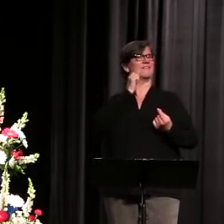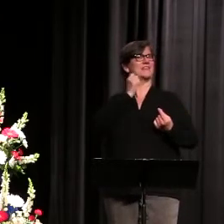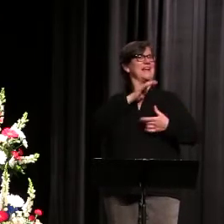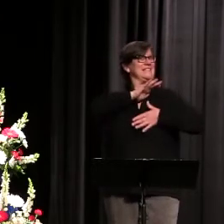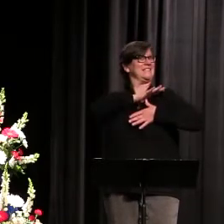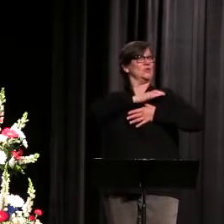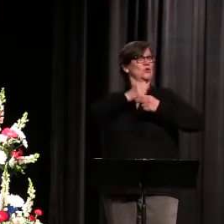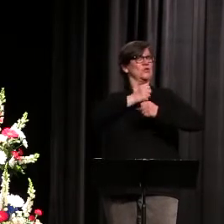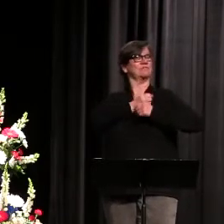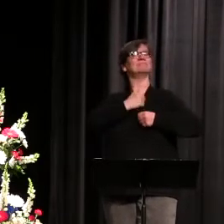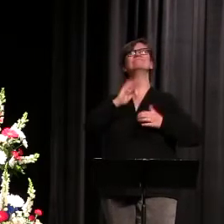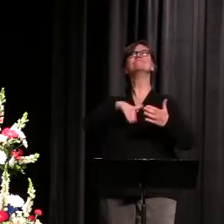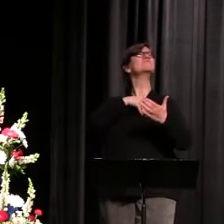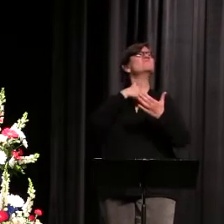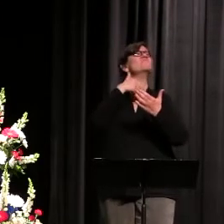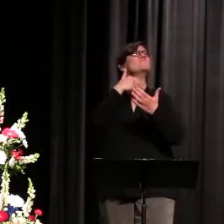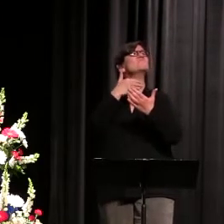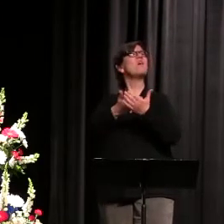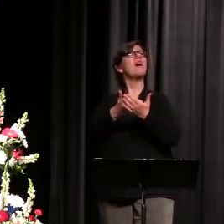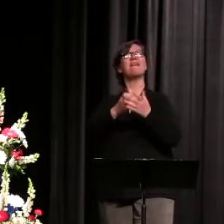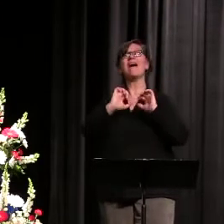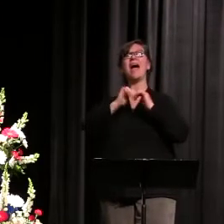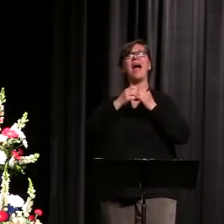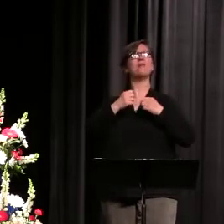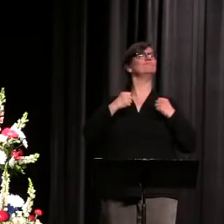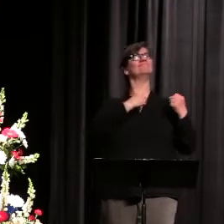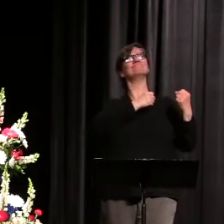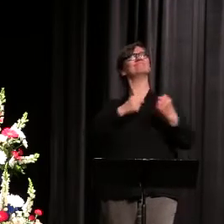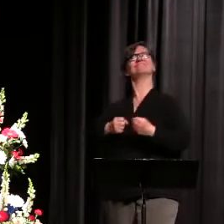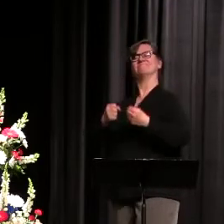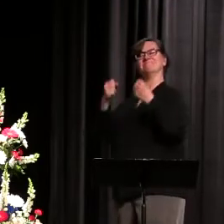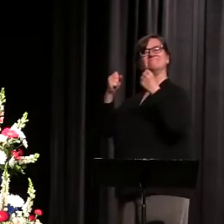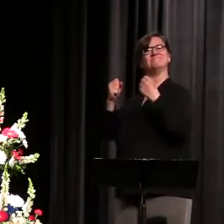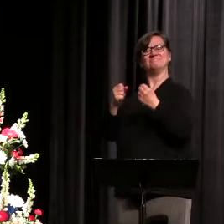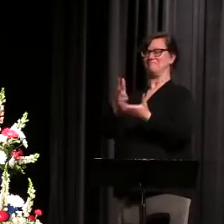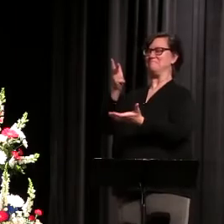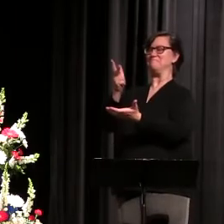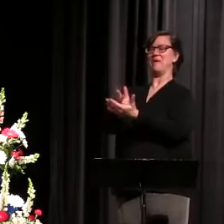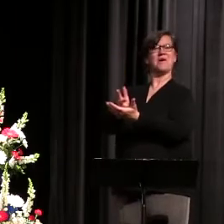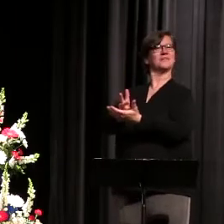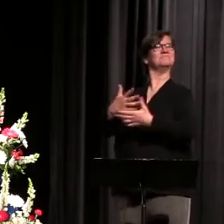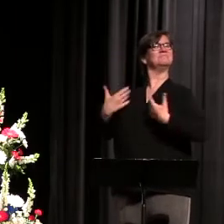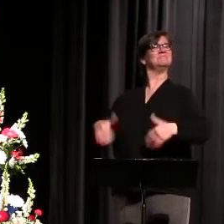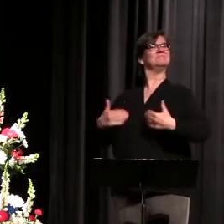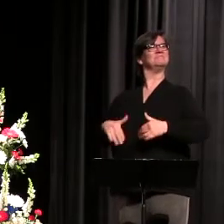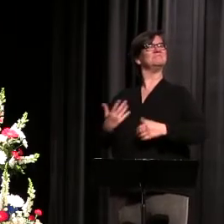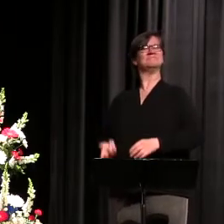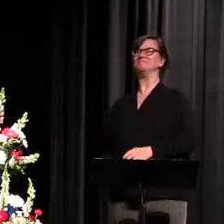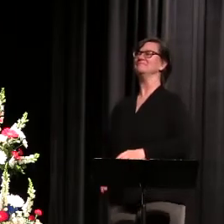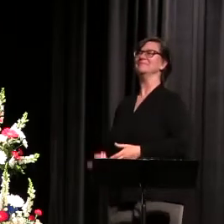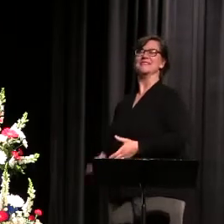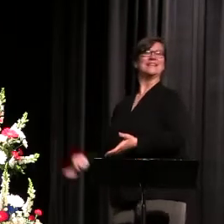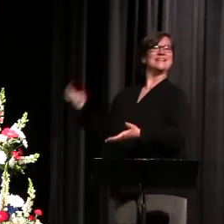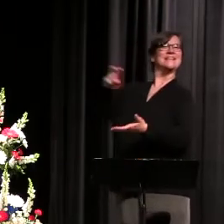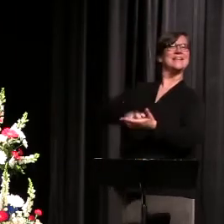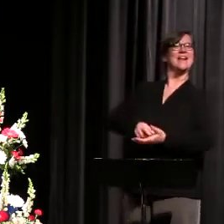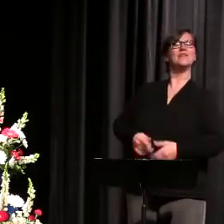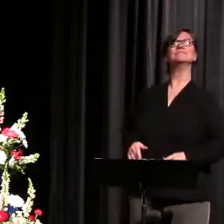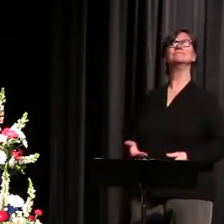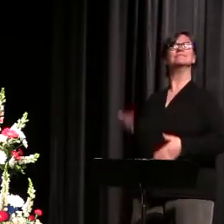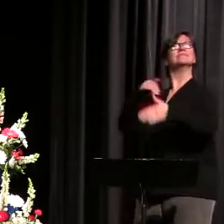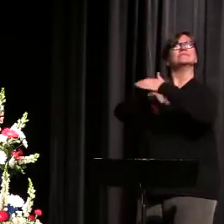with a satisfying beep. Your class of 2020 lanyard in hand, keys jangling, just to make sure that everyone can tell you're a senior.